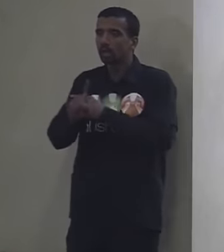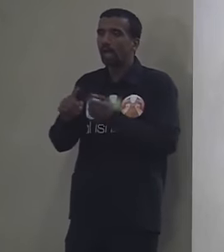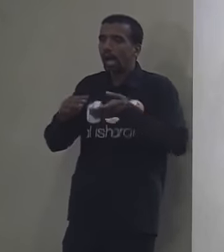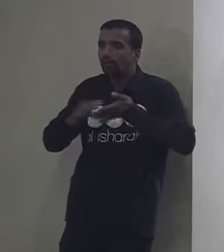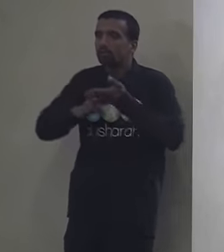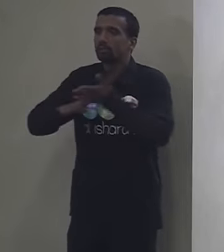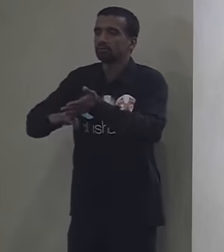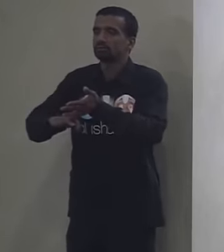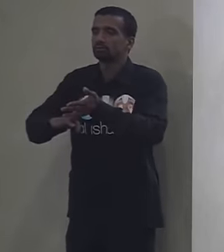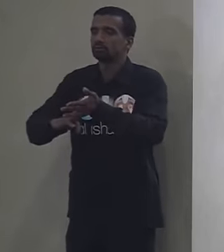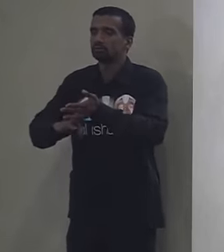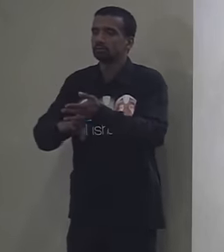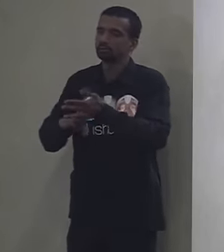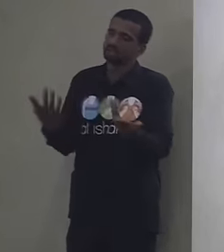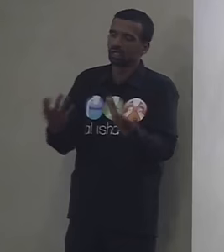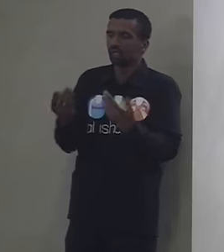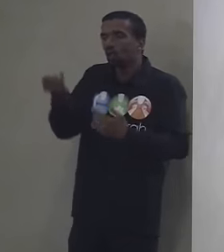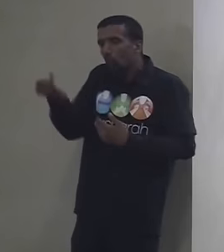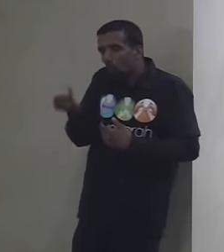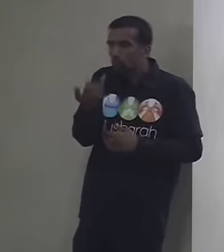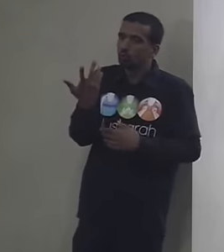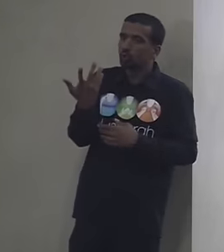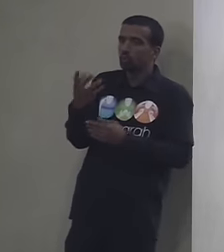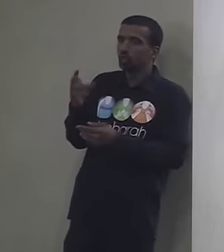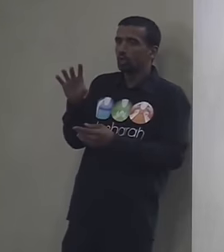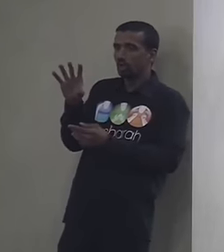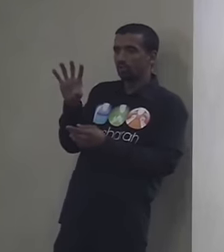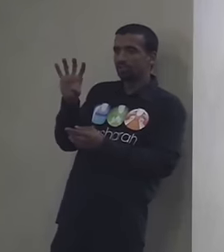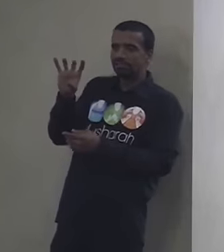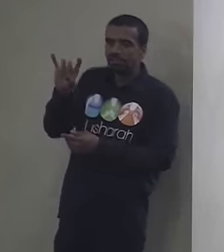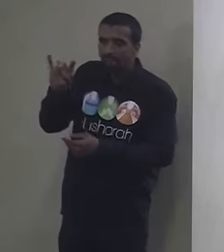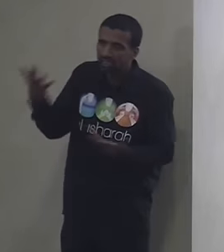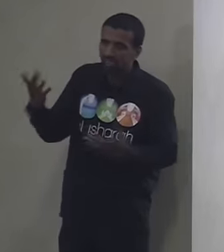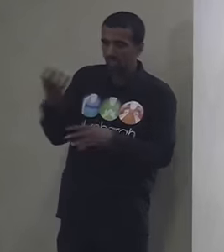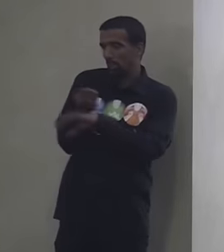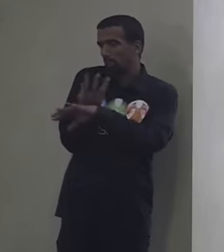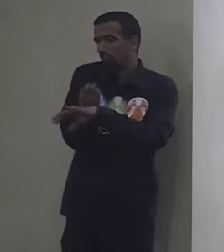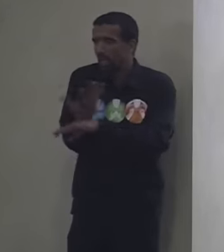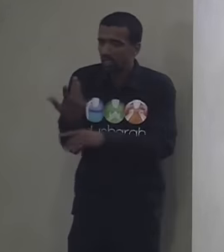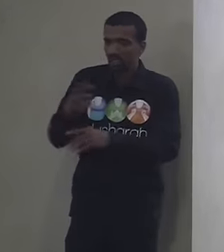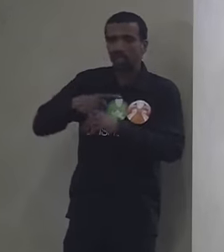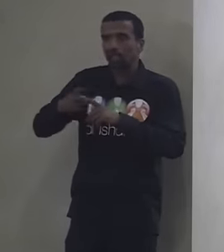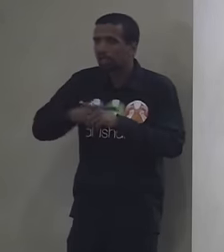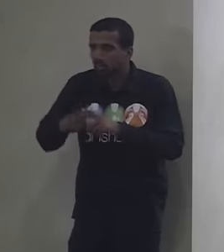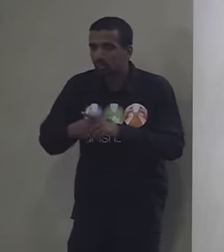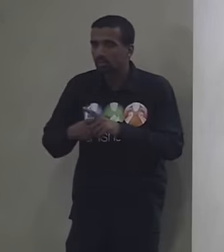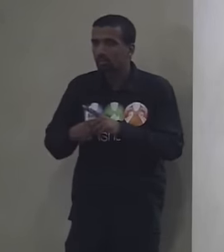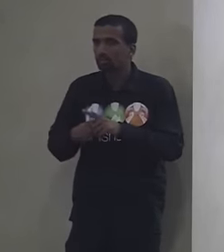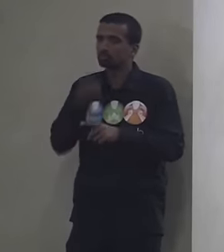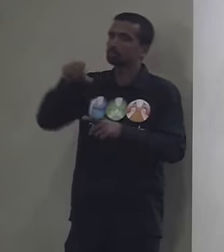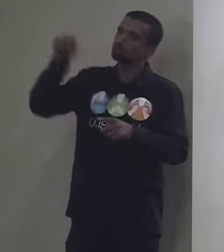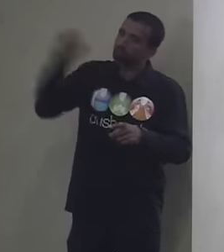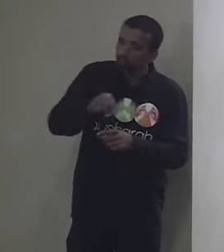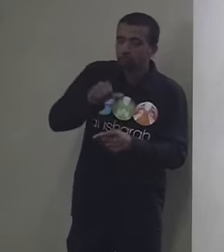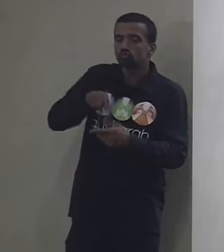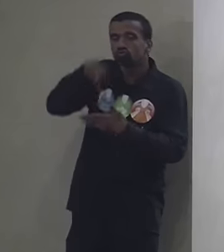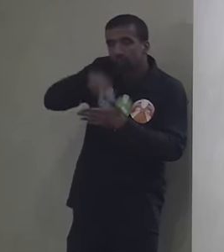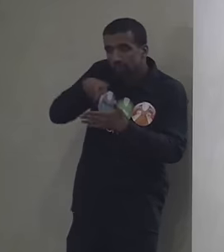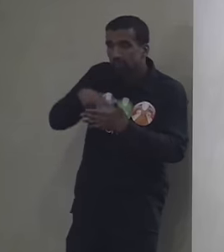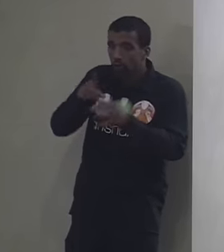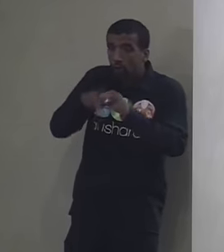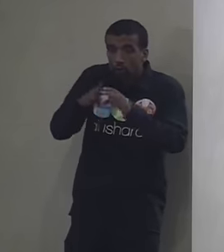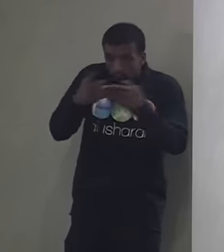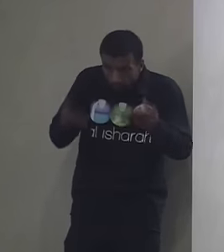Urdu or Bangla, or if it's Somali, or if it's Arabic, or it's English, whatever it is, listen to some explanation of Quran from